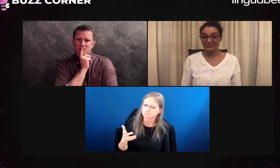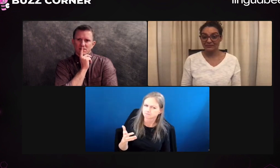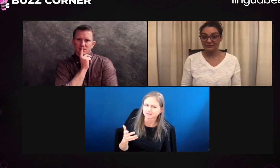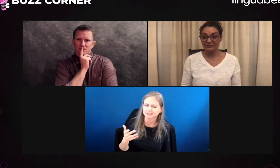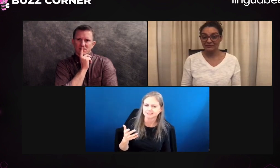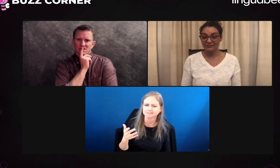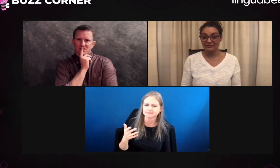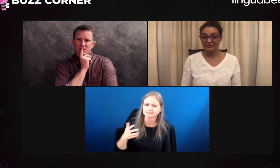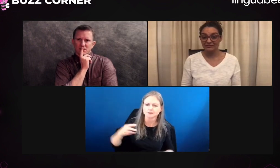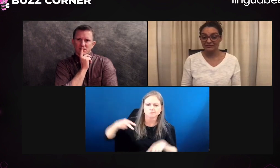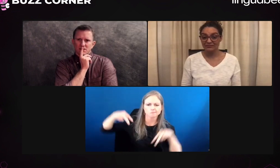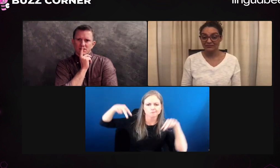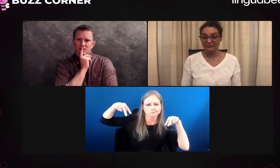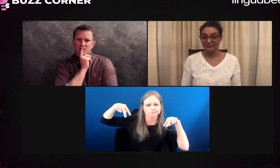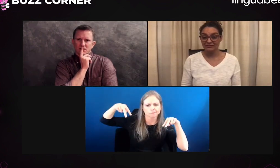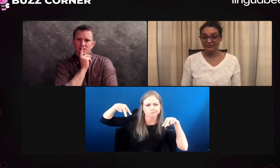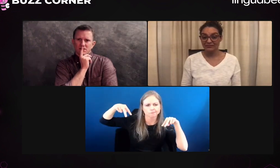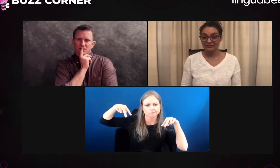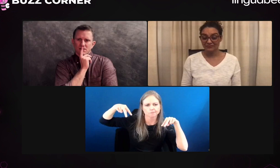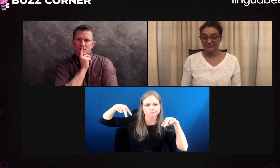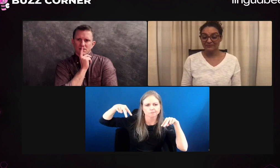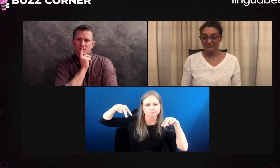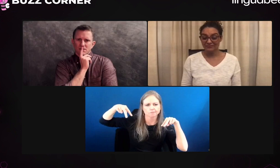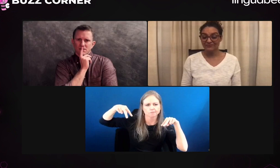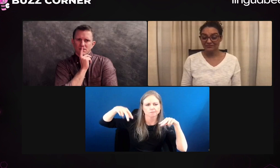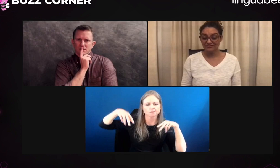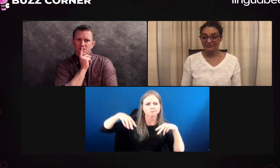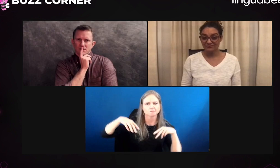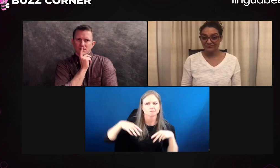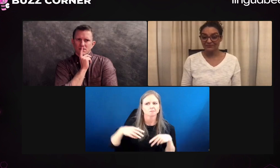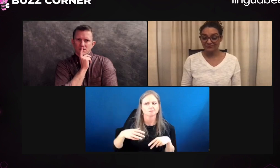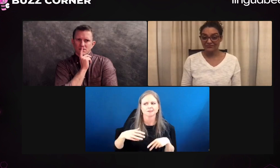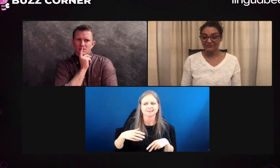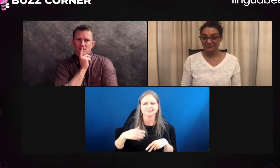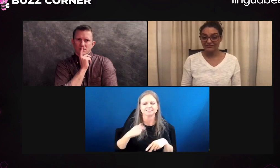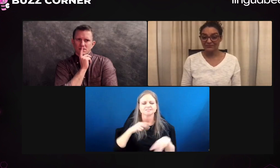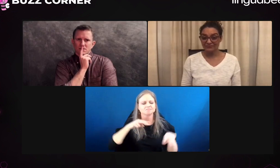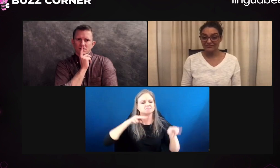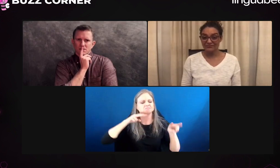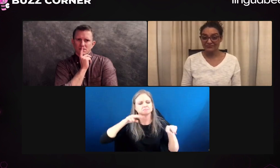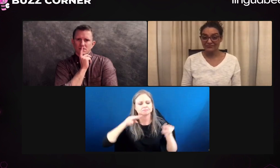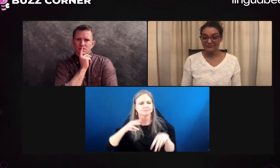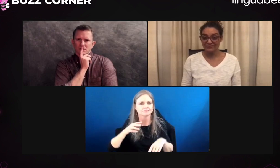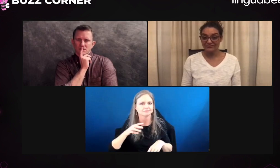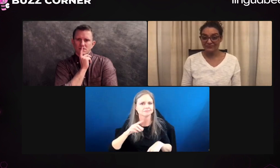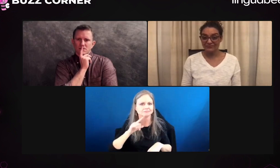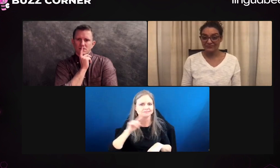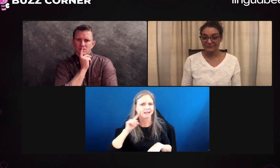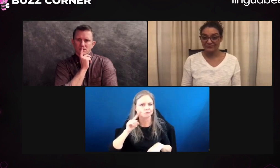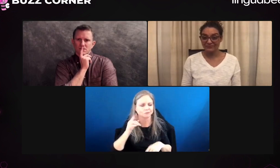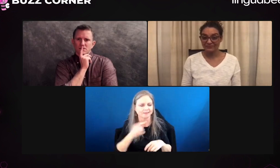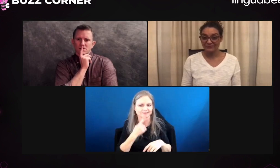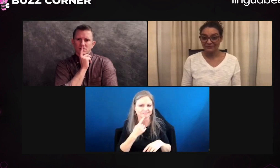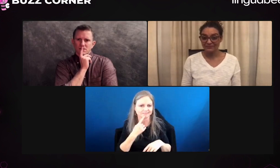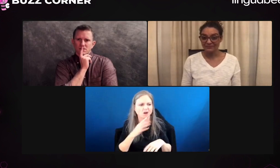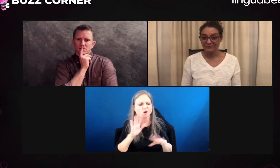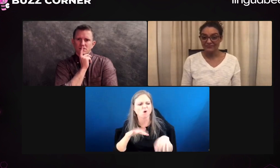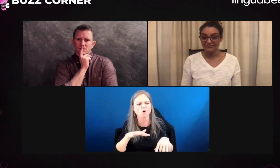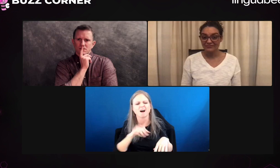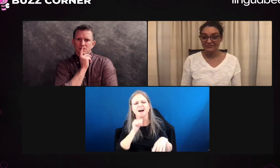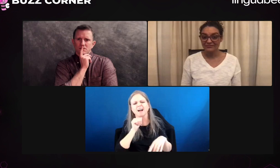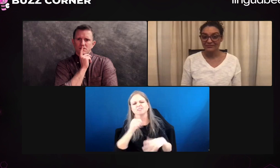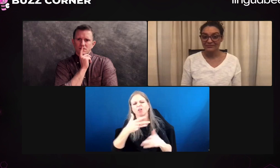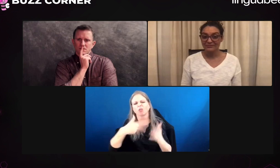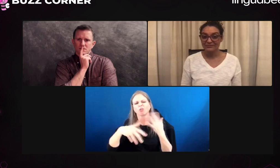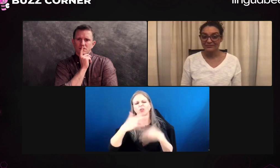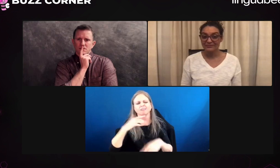just if we were to say to her, the people like you kind of always have drama going on. How would she feel? Right? Just to look